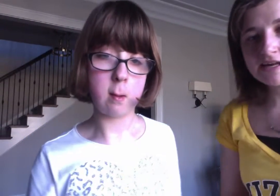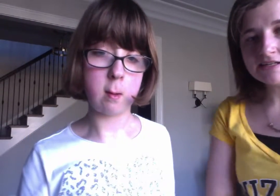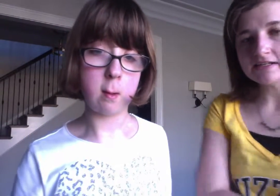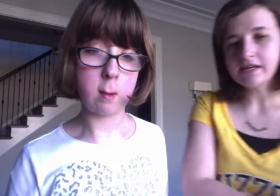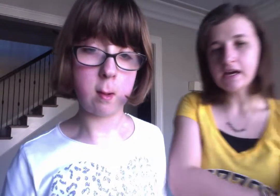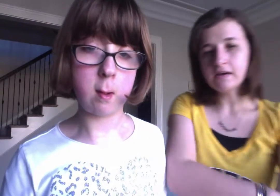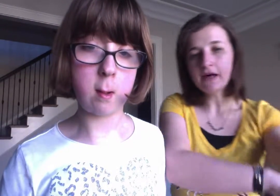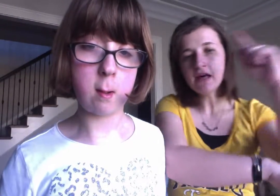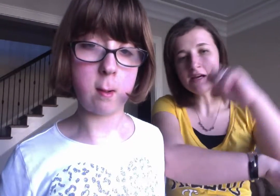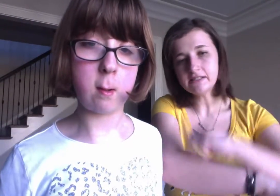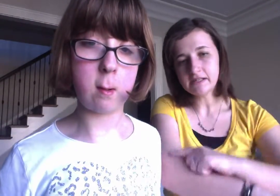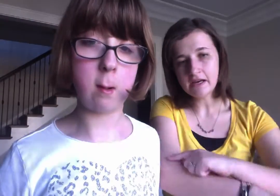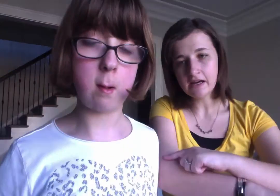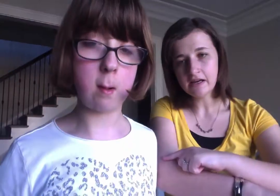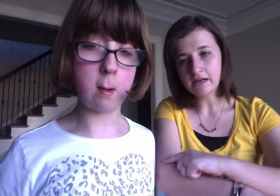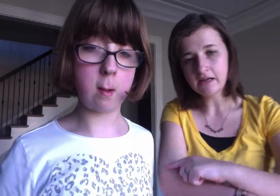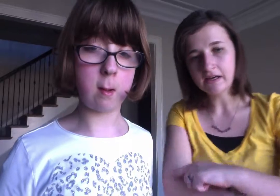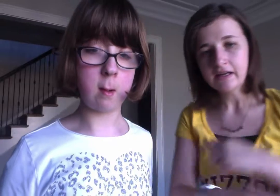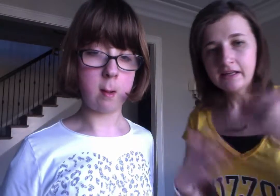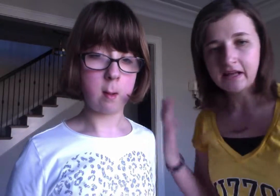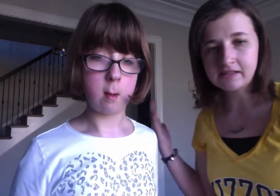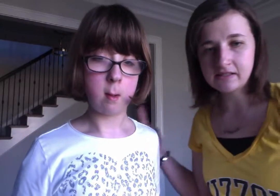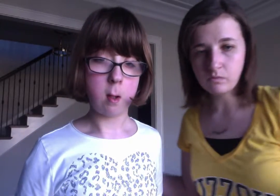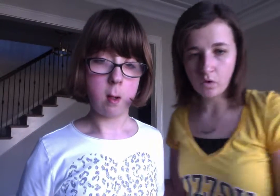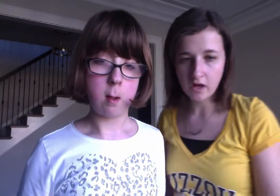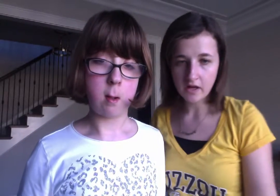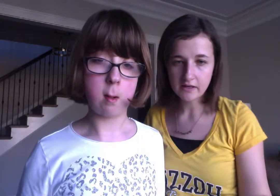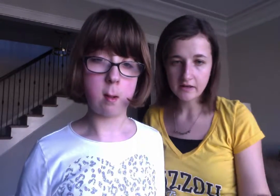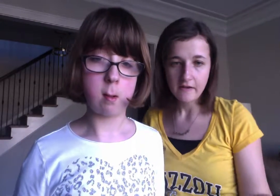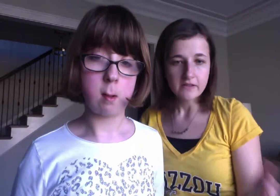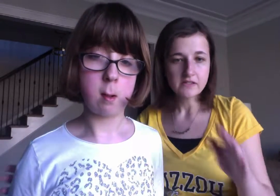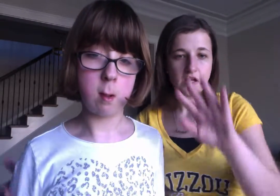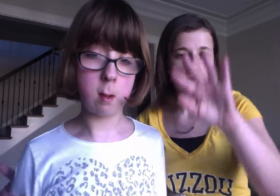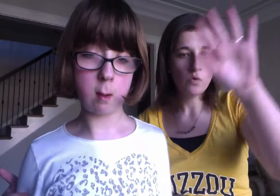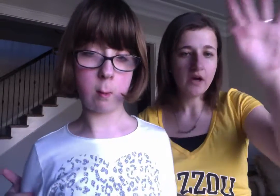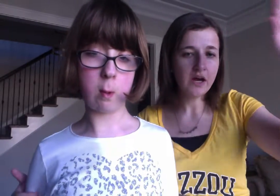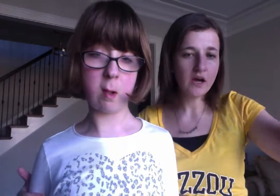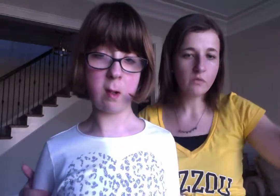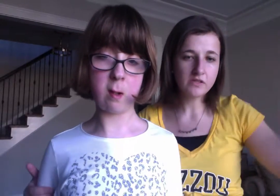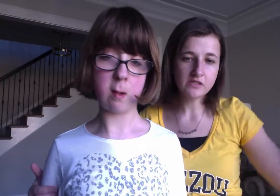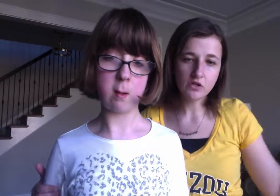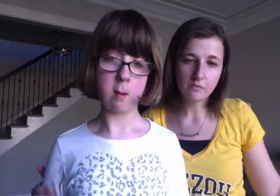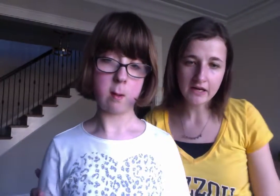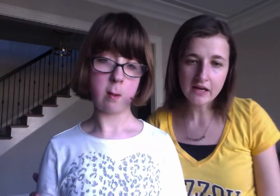pretending day by day that someone somewhere will soon make a